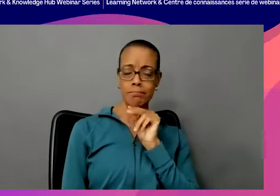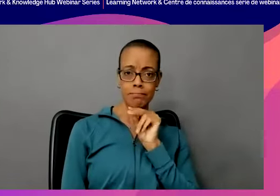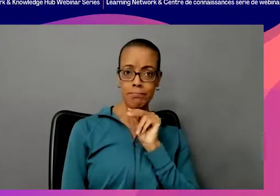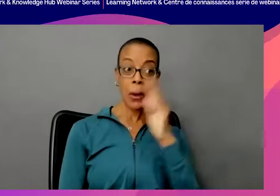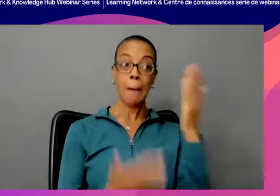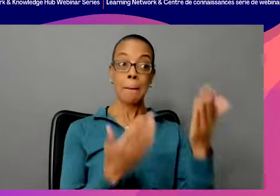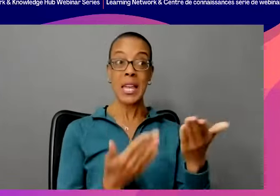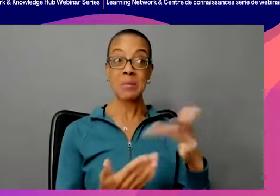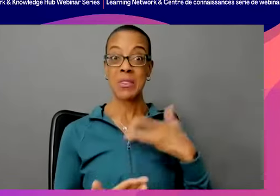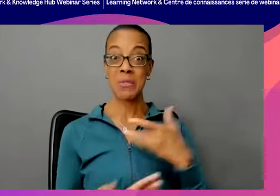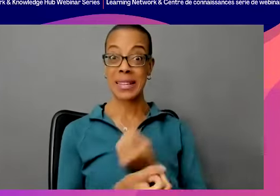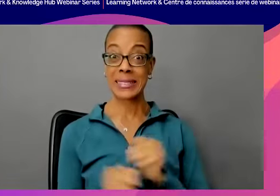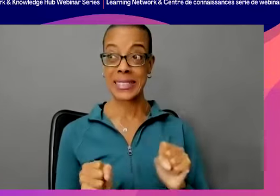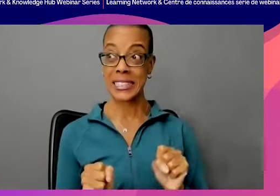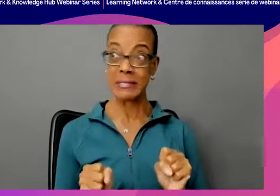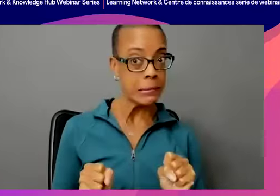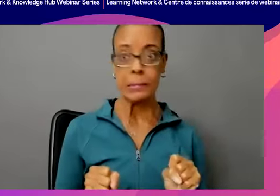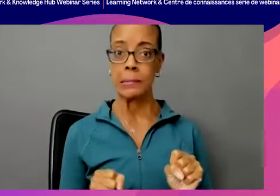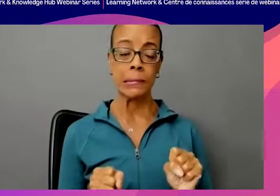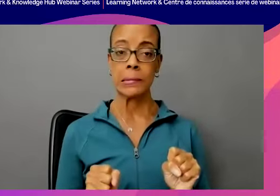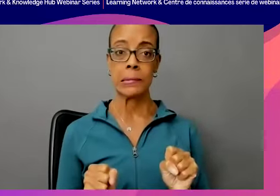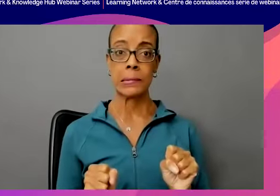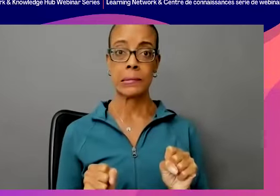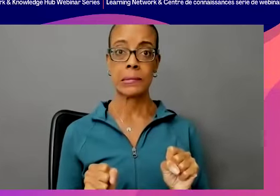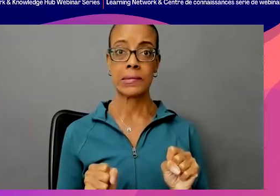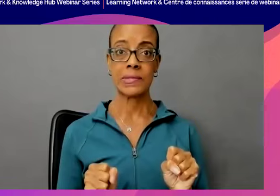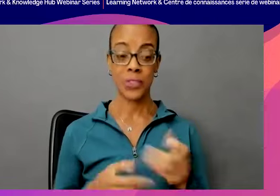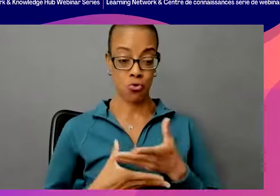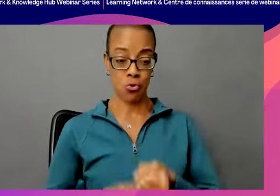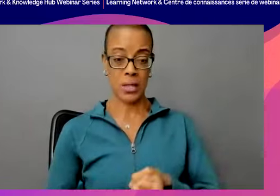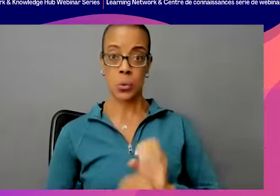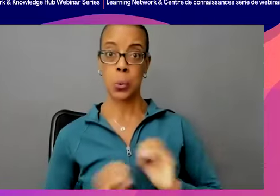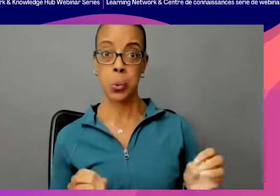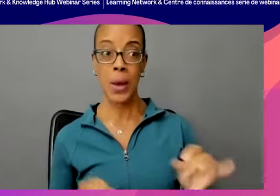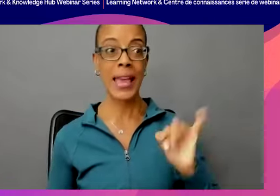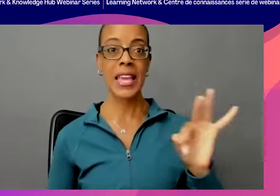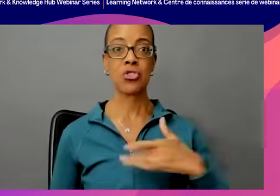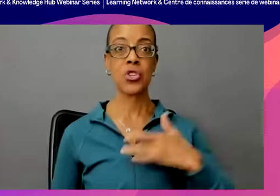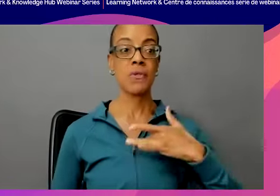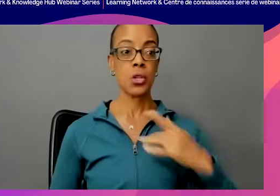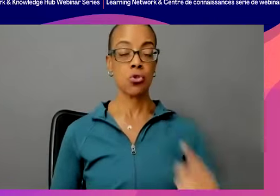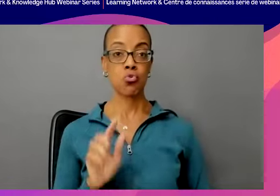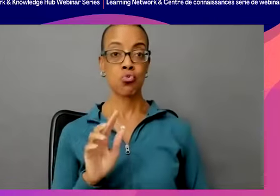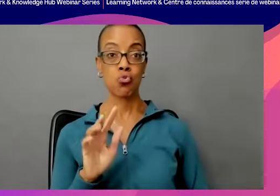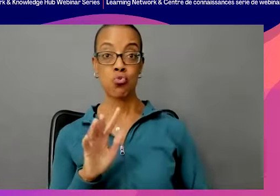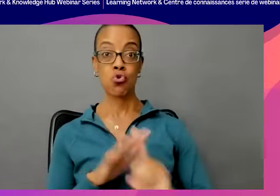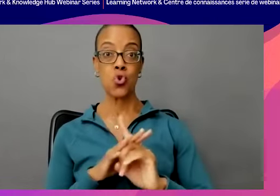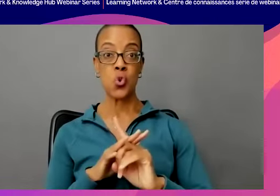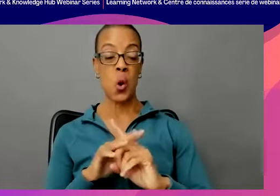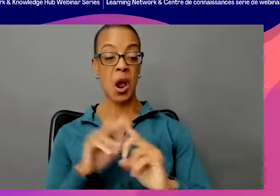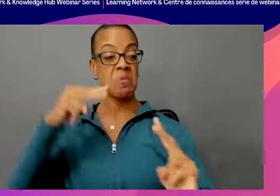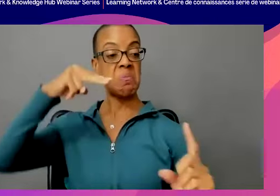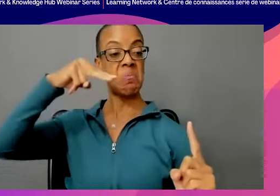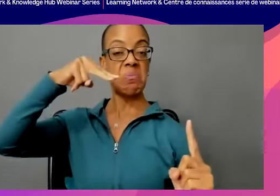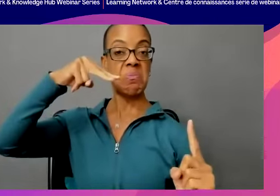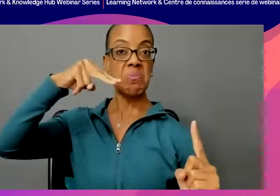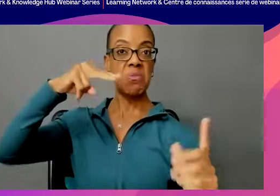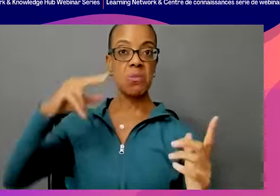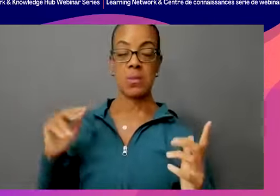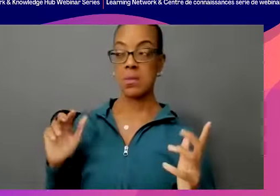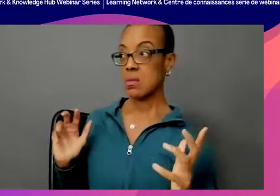safe or any trust if she fears a punitive response, because she's probably very familiar